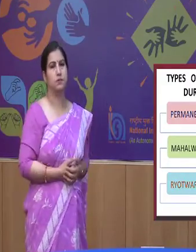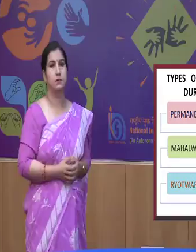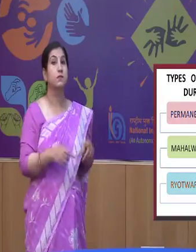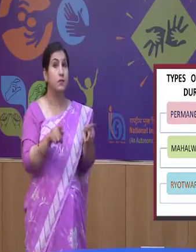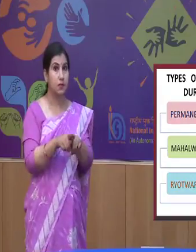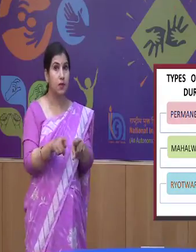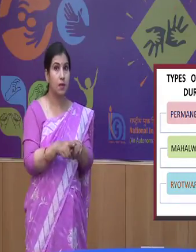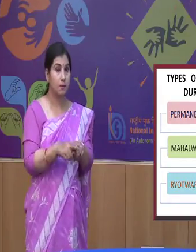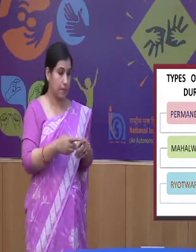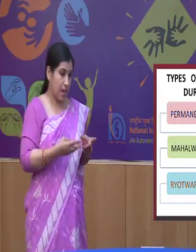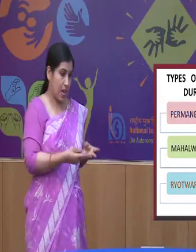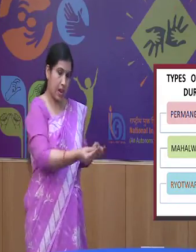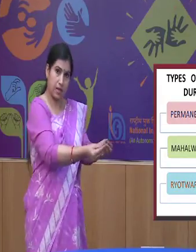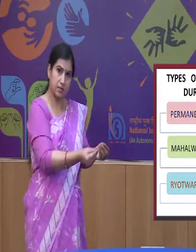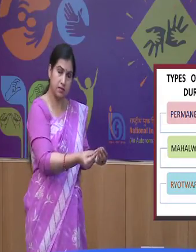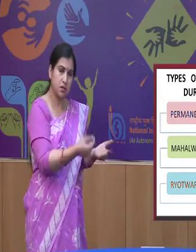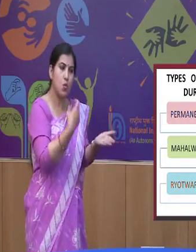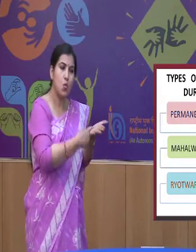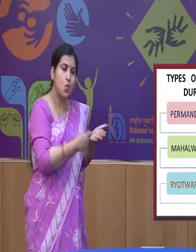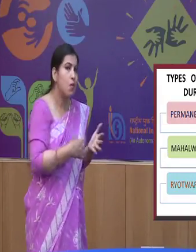and land settlements